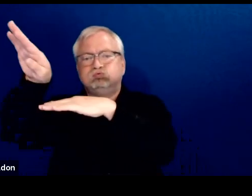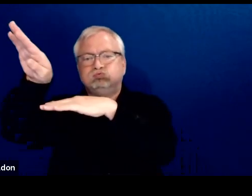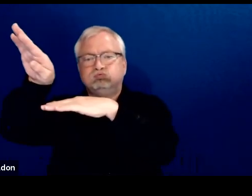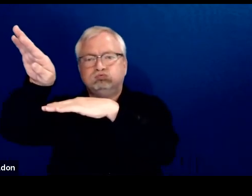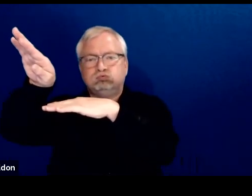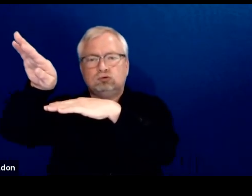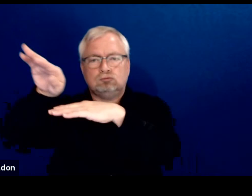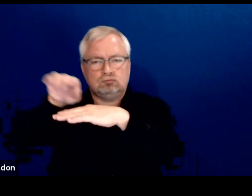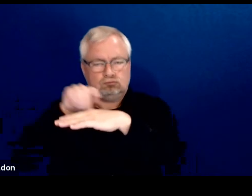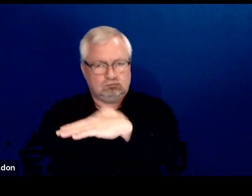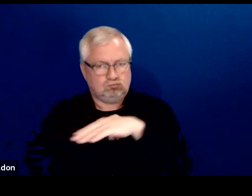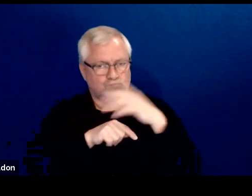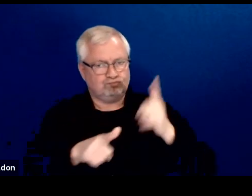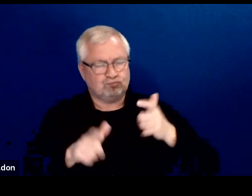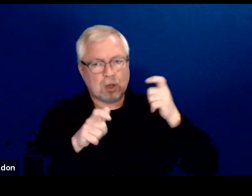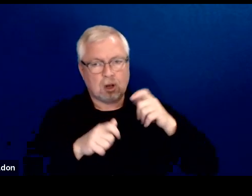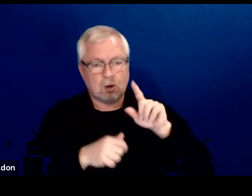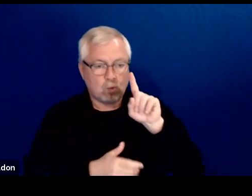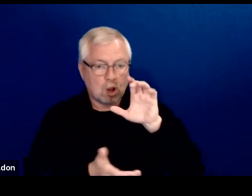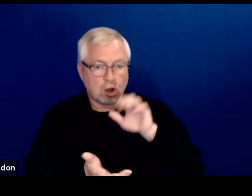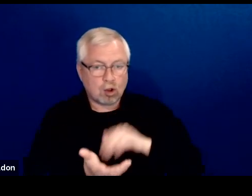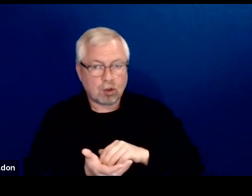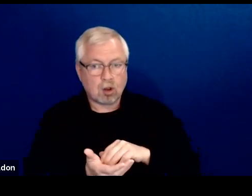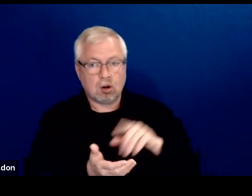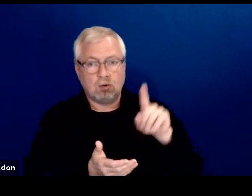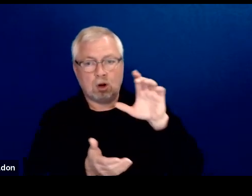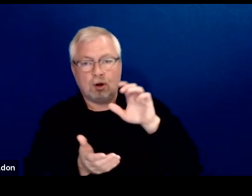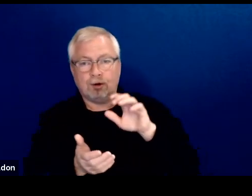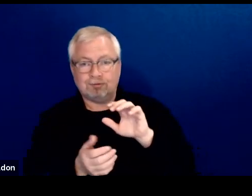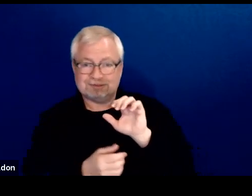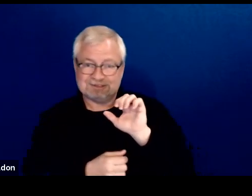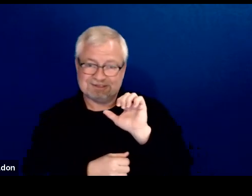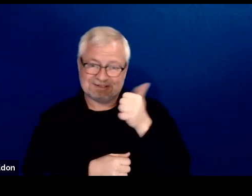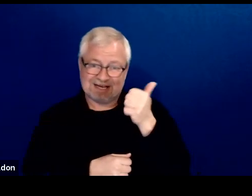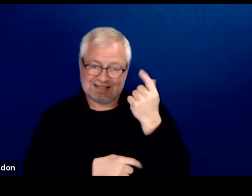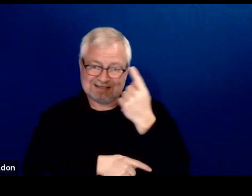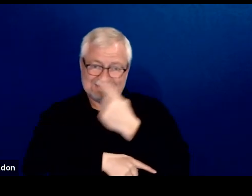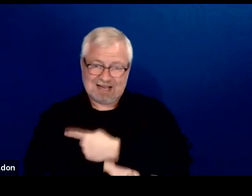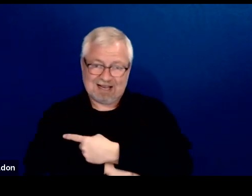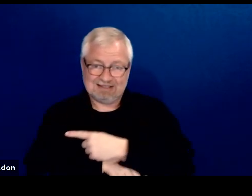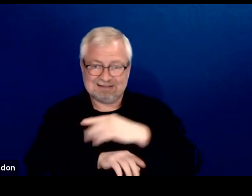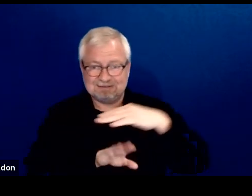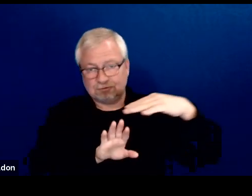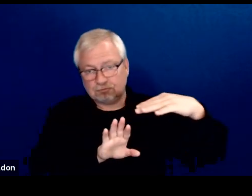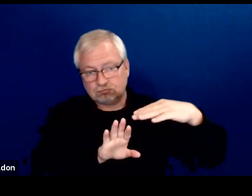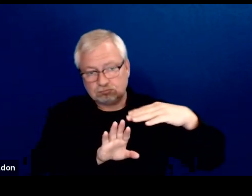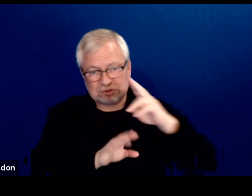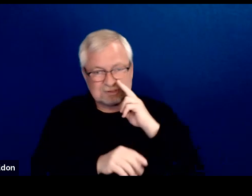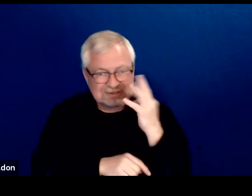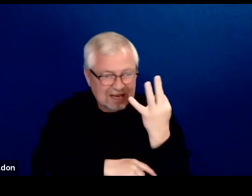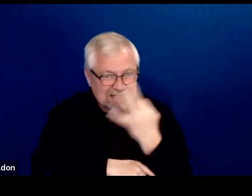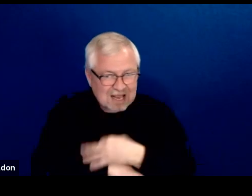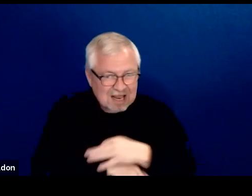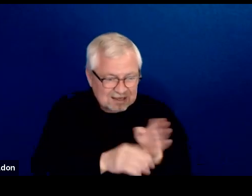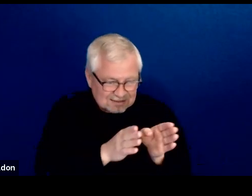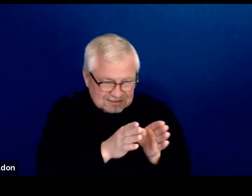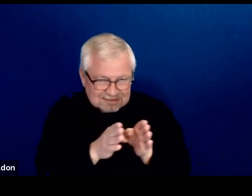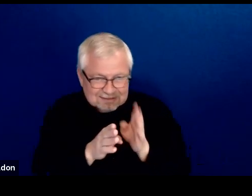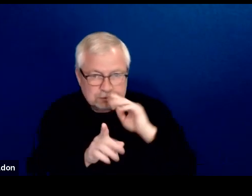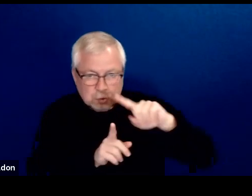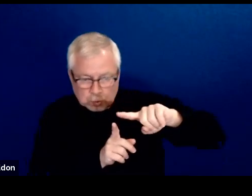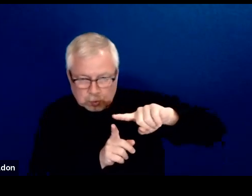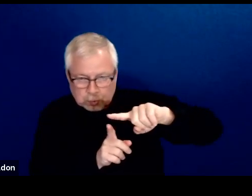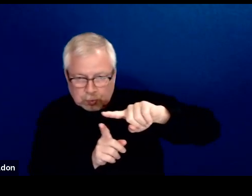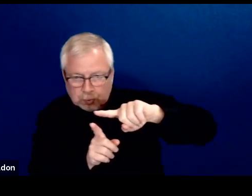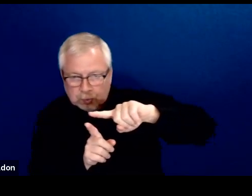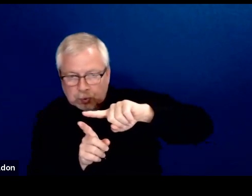did. In 10 days, 9 days, we were the same with Michigan, that they